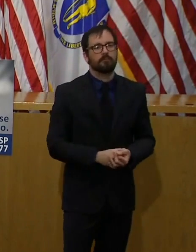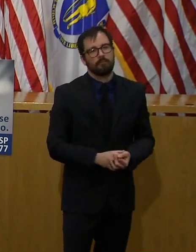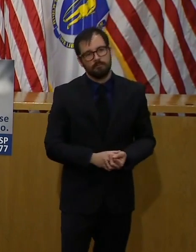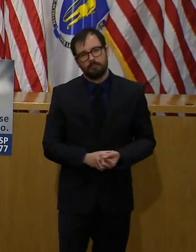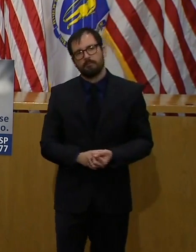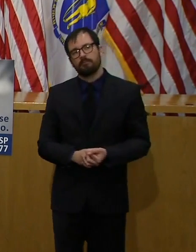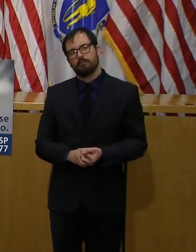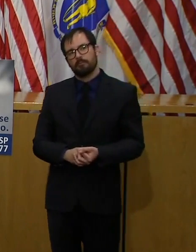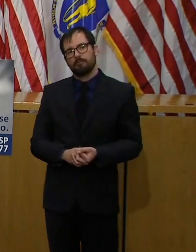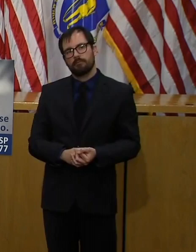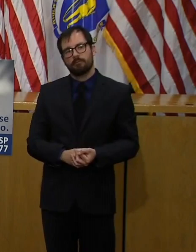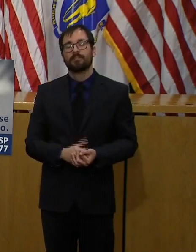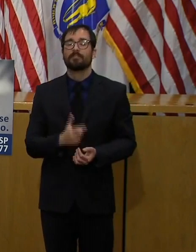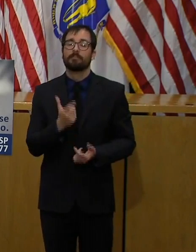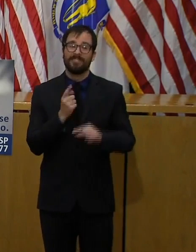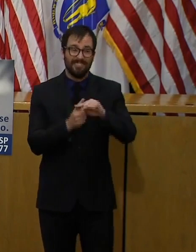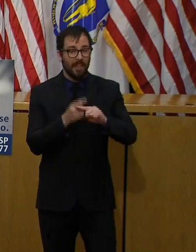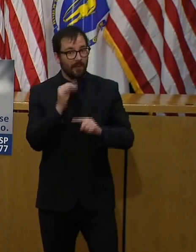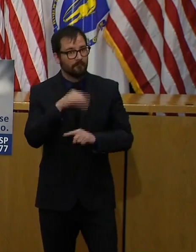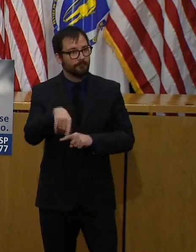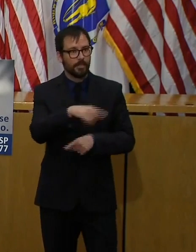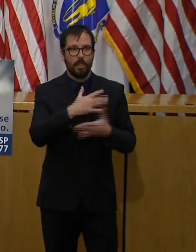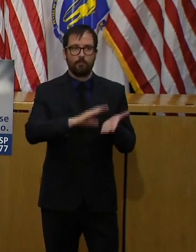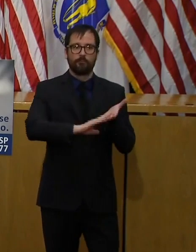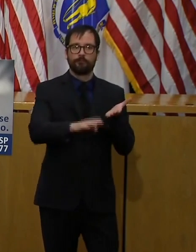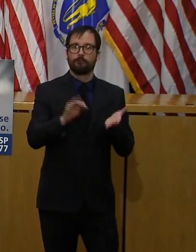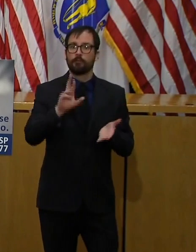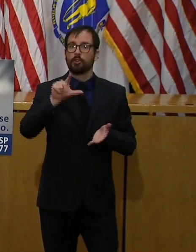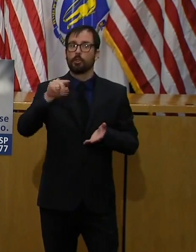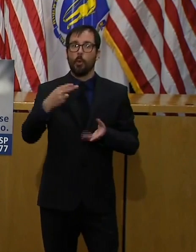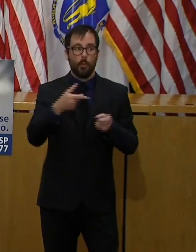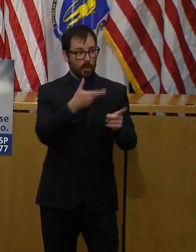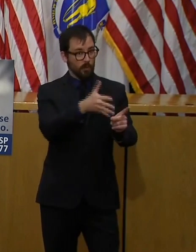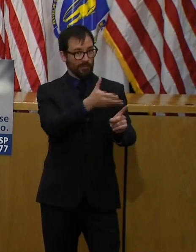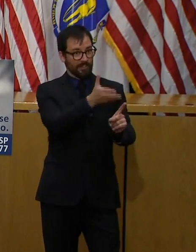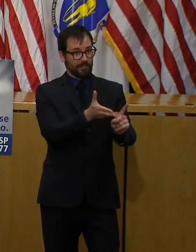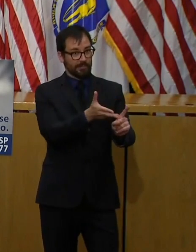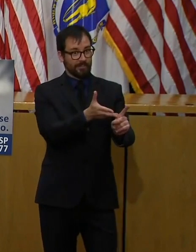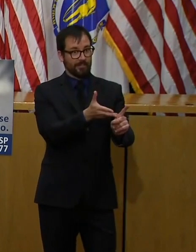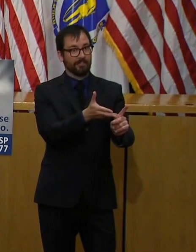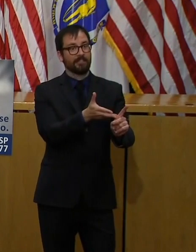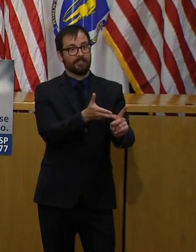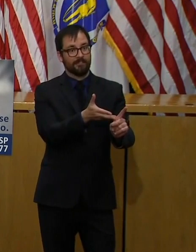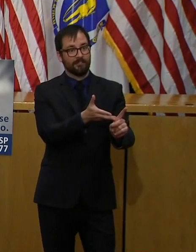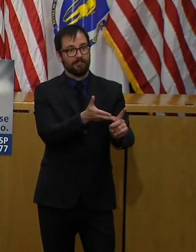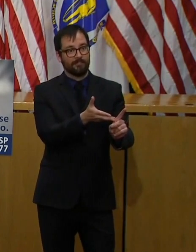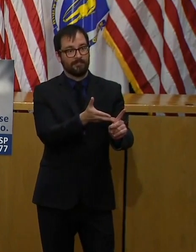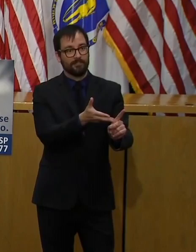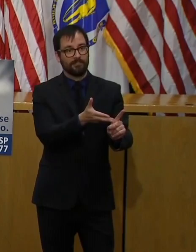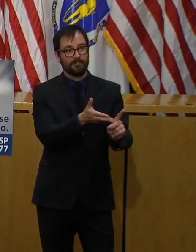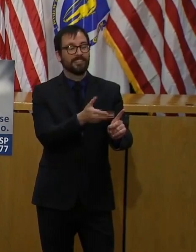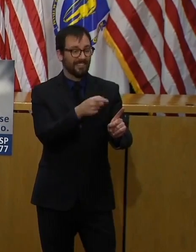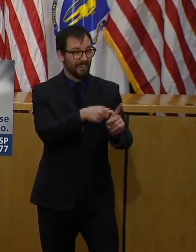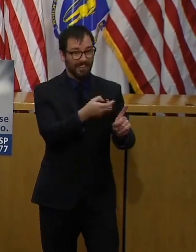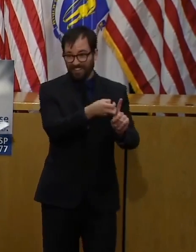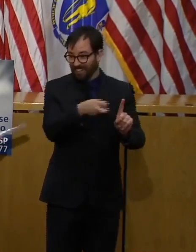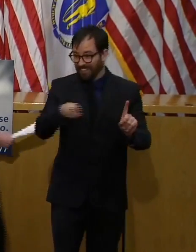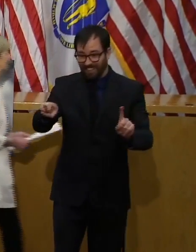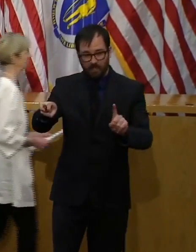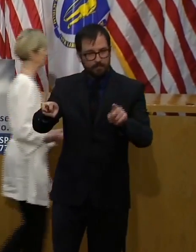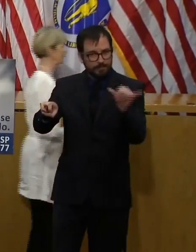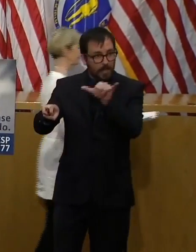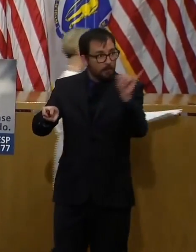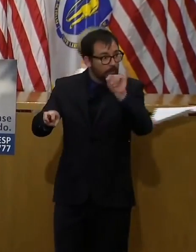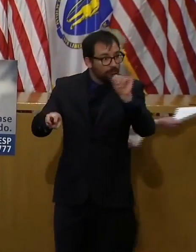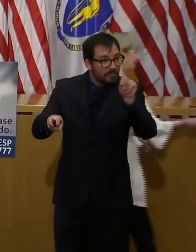way that does not affect their employment status at their sort of home healthcare entity, if you would. Last question. Governor, the